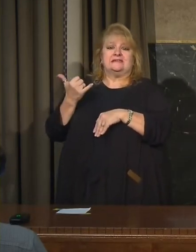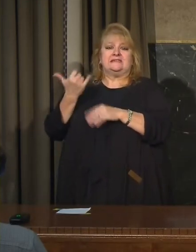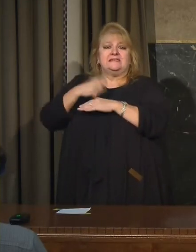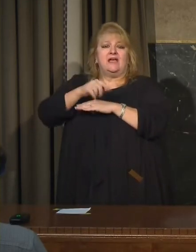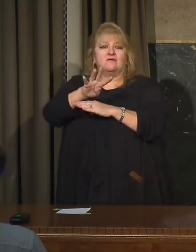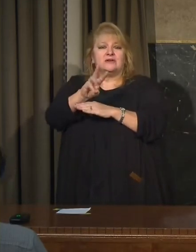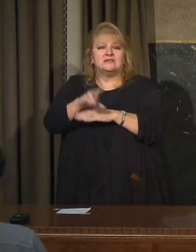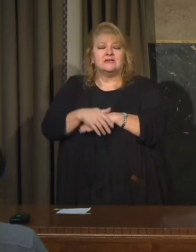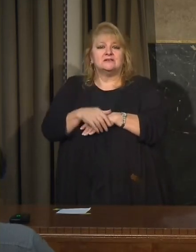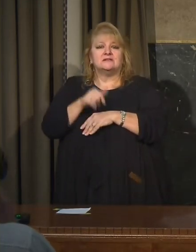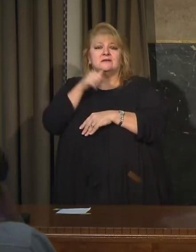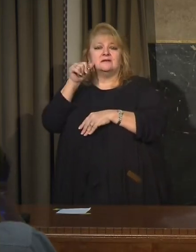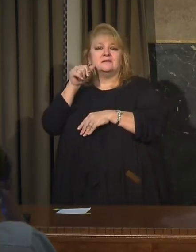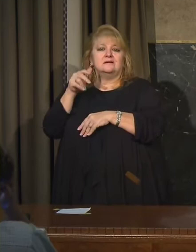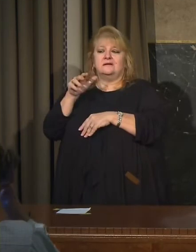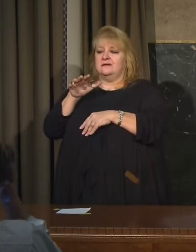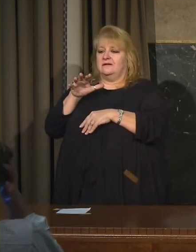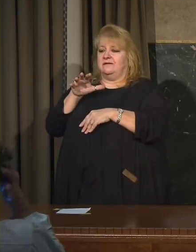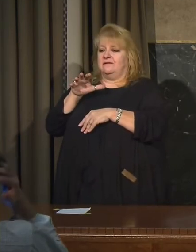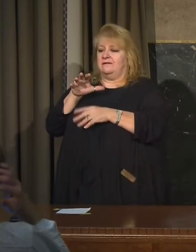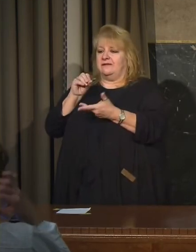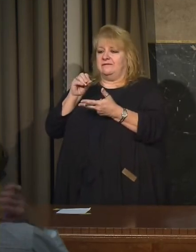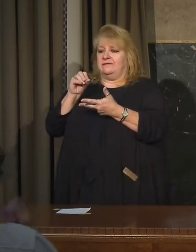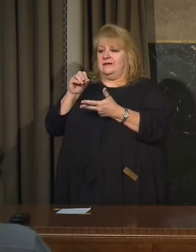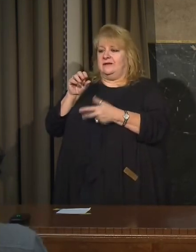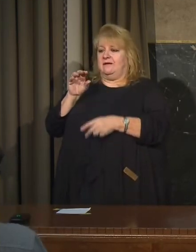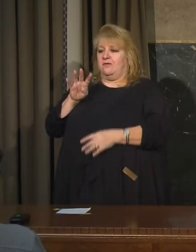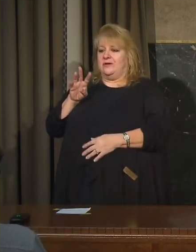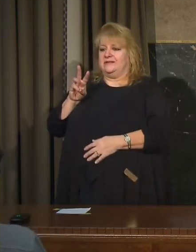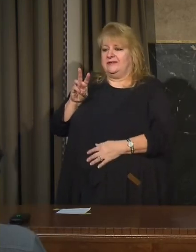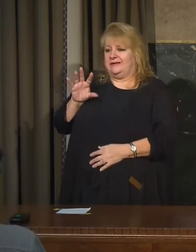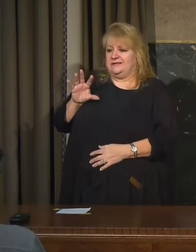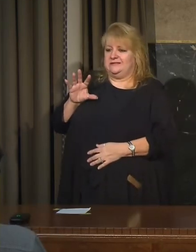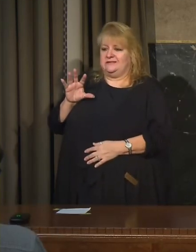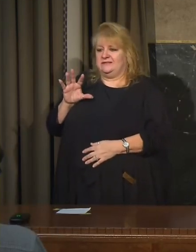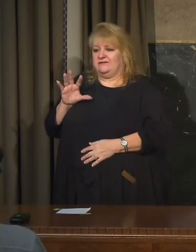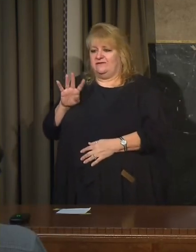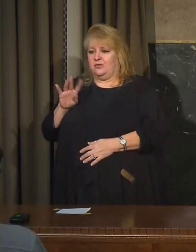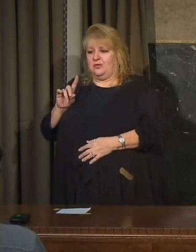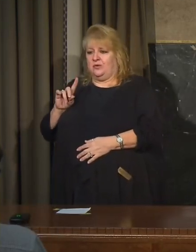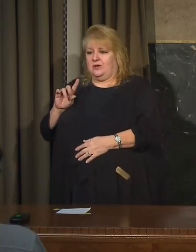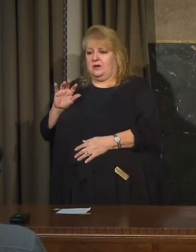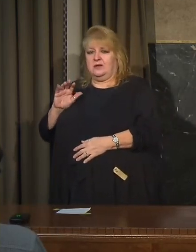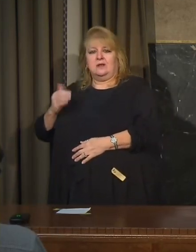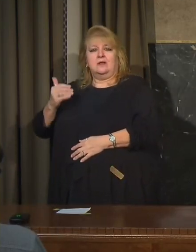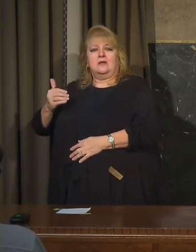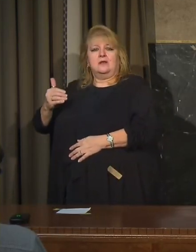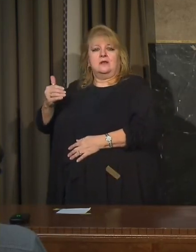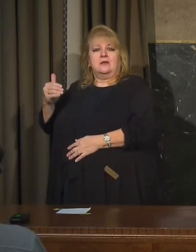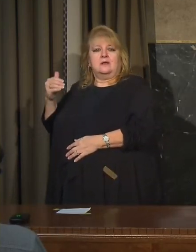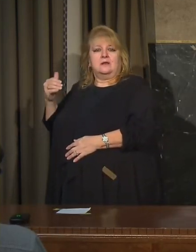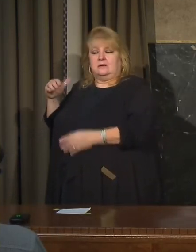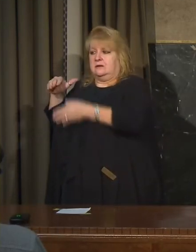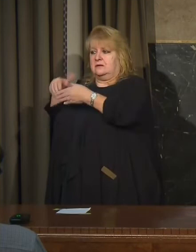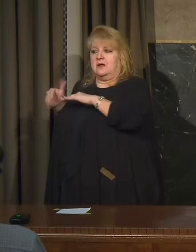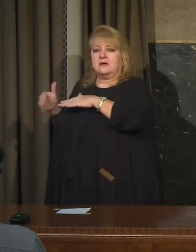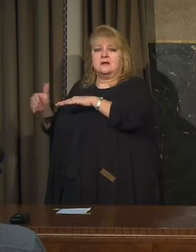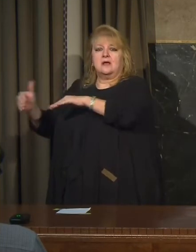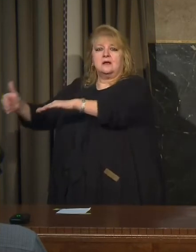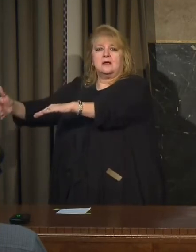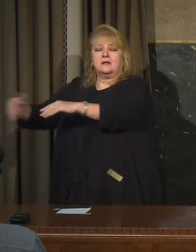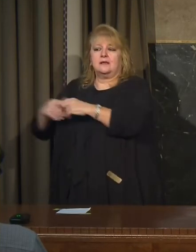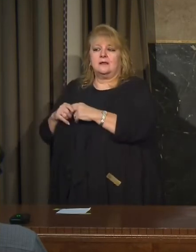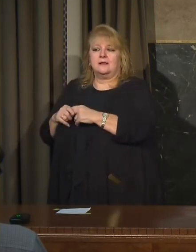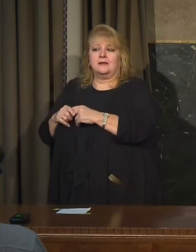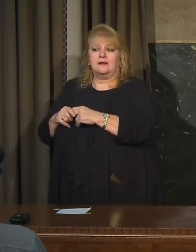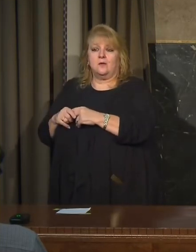48, 51, 60 the week prior. And at some point we need to recognize that that's unacceptable.